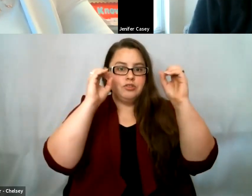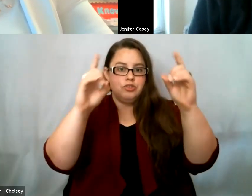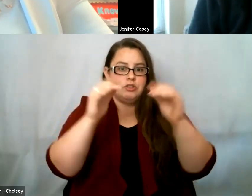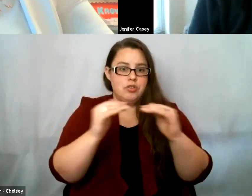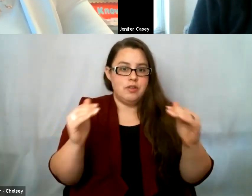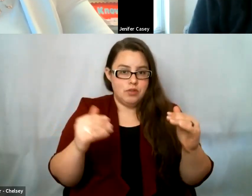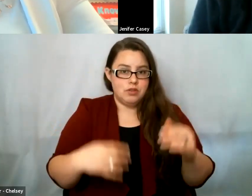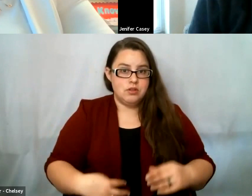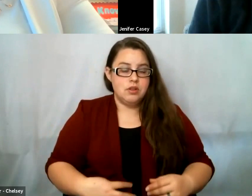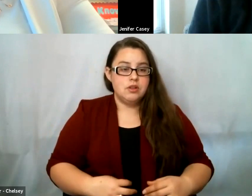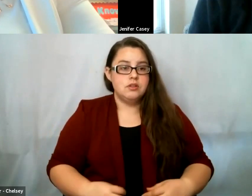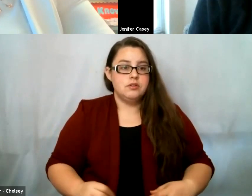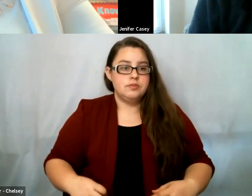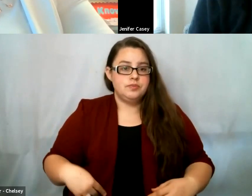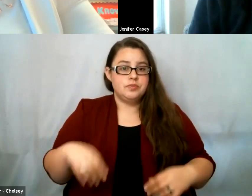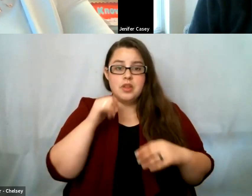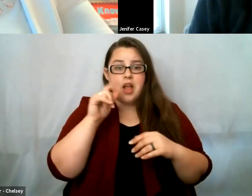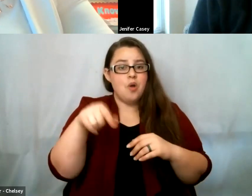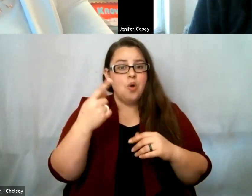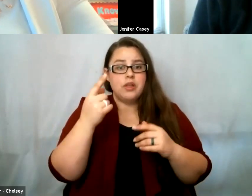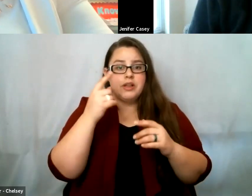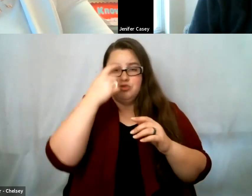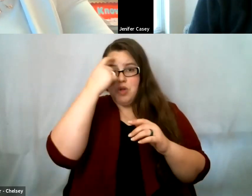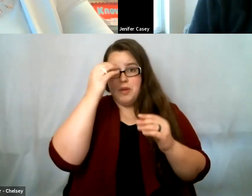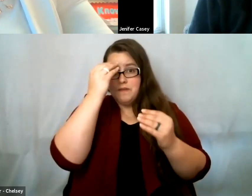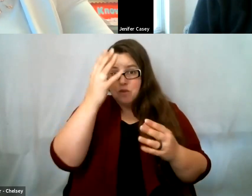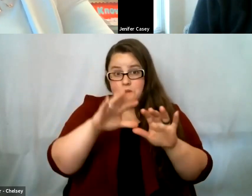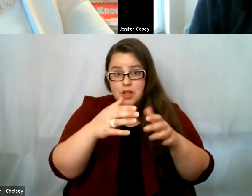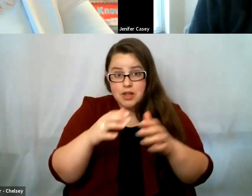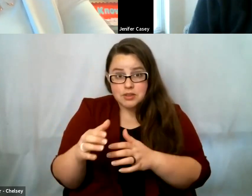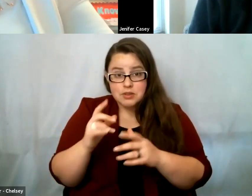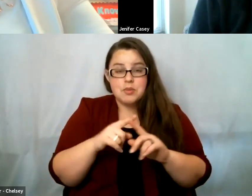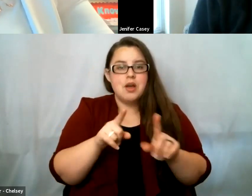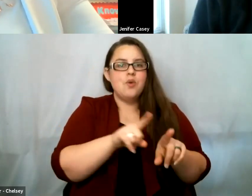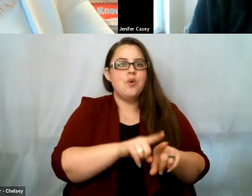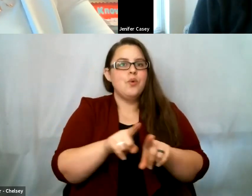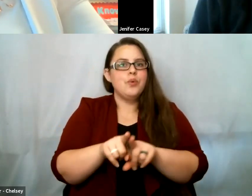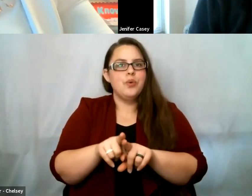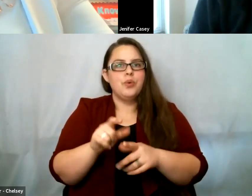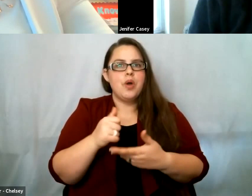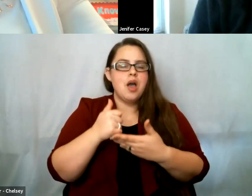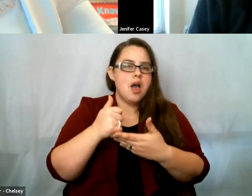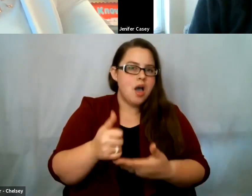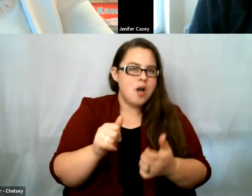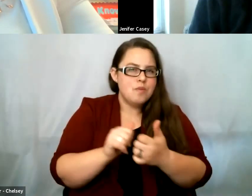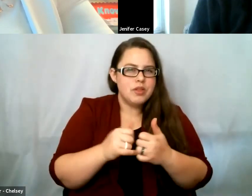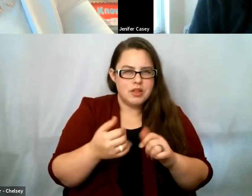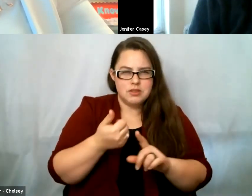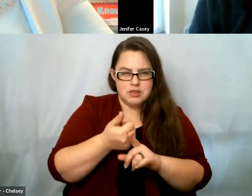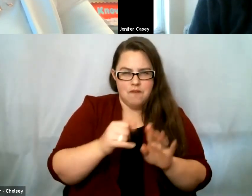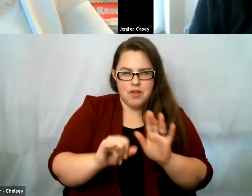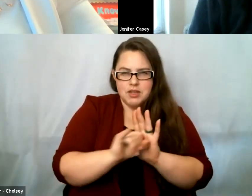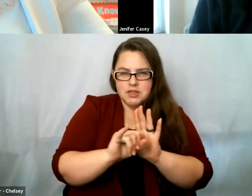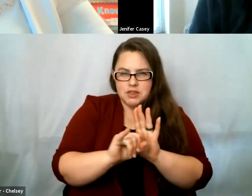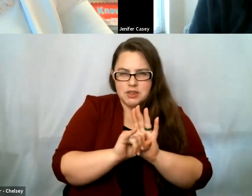And not only just the trauma-informed classes, but also help with self-identity